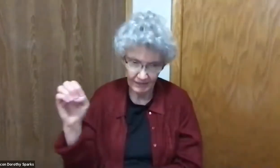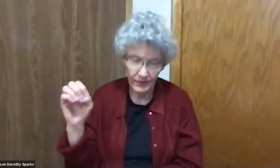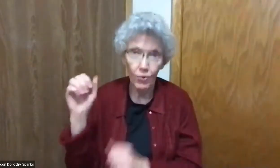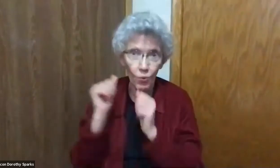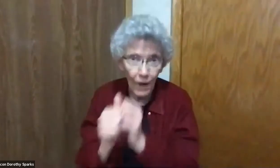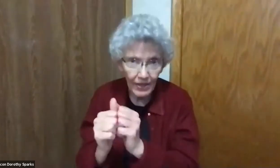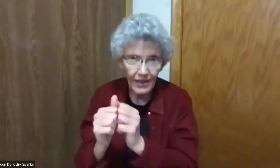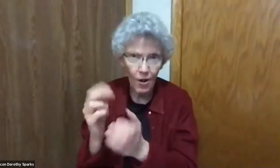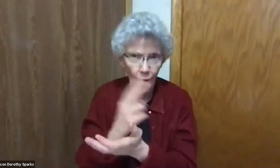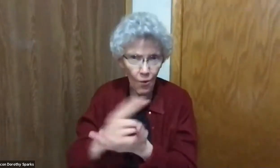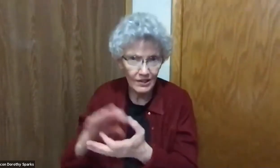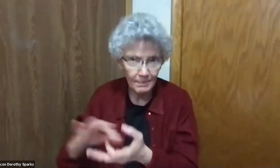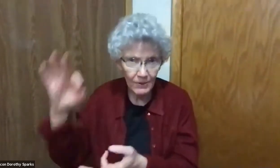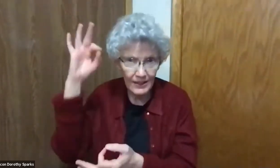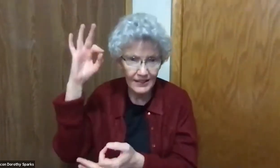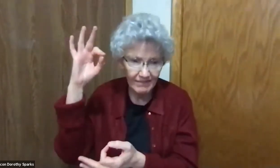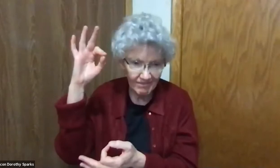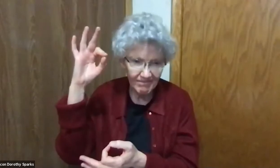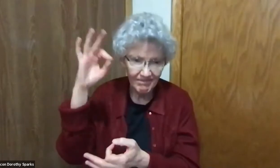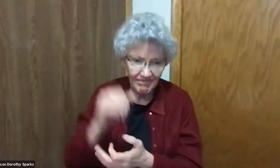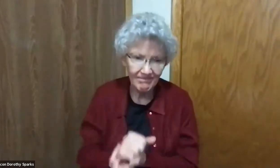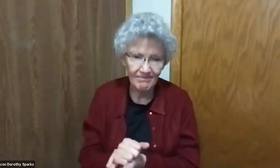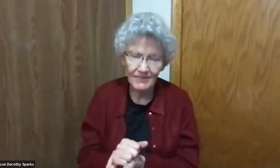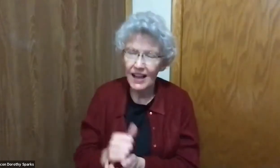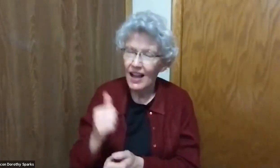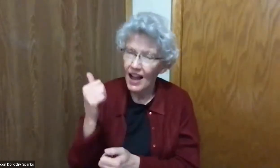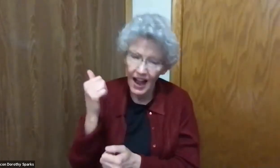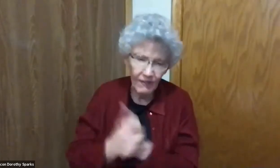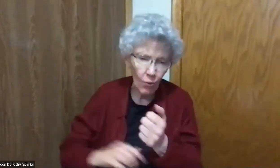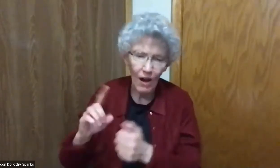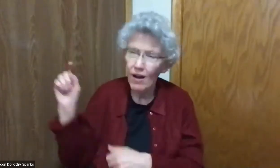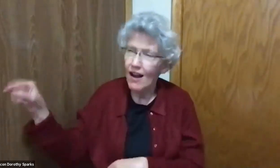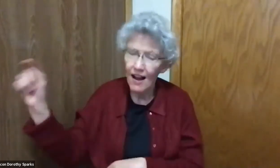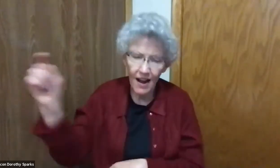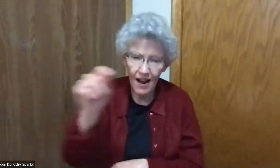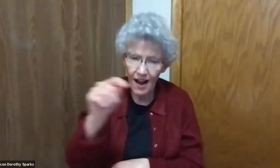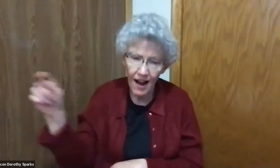Jesus returned to Galilee with the power of the Spirit.